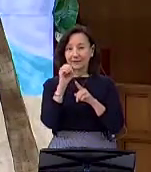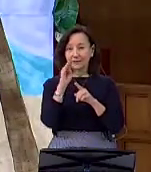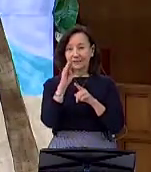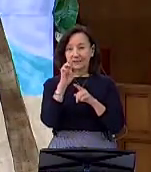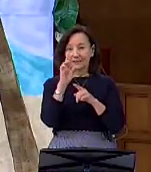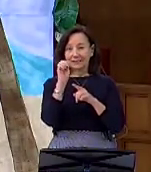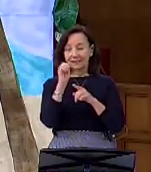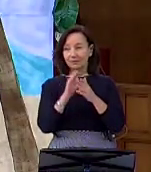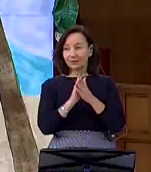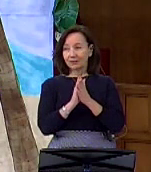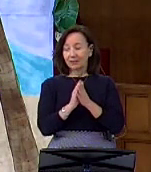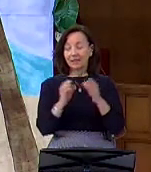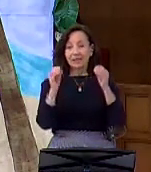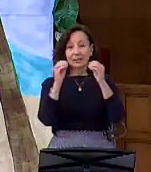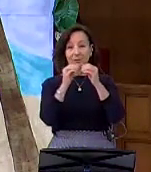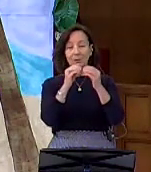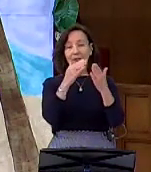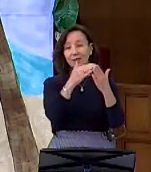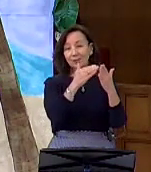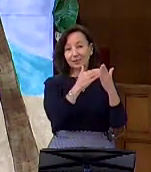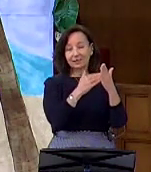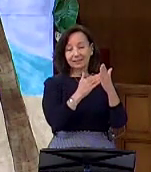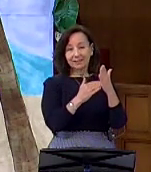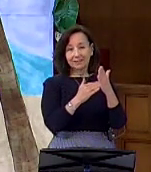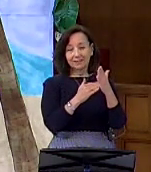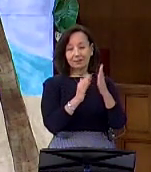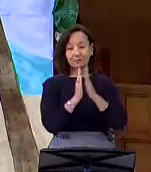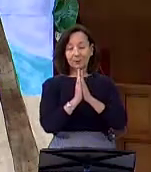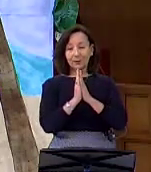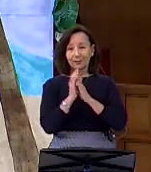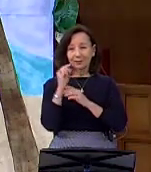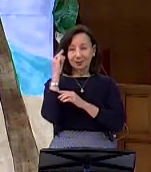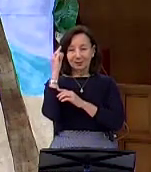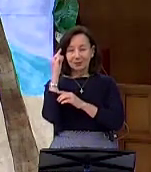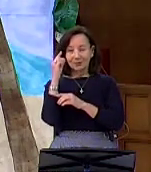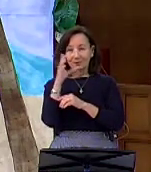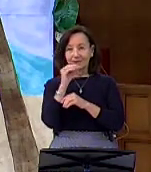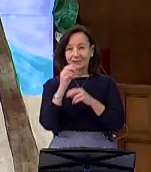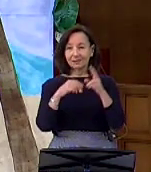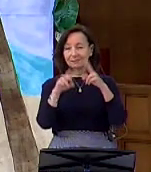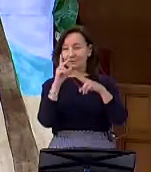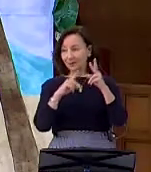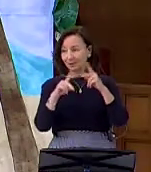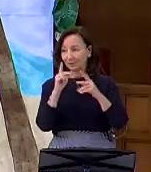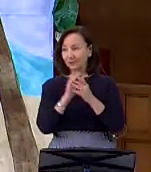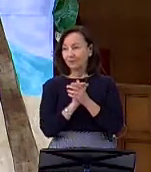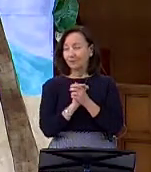more than just a list of prayer concerns and people.